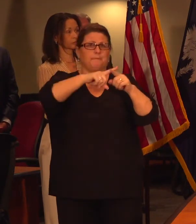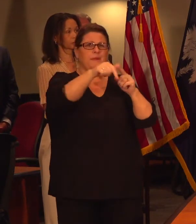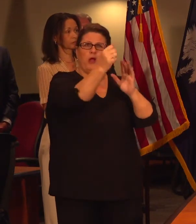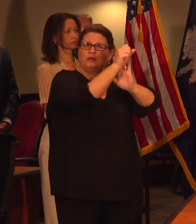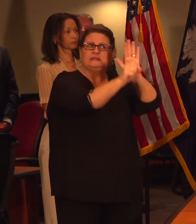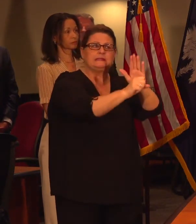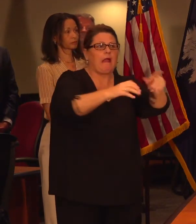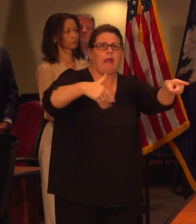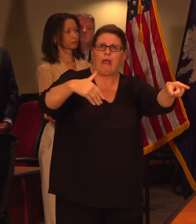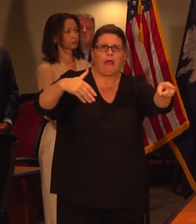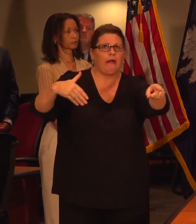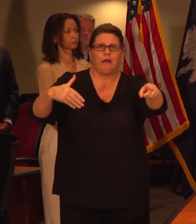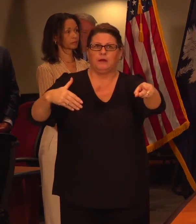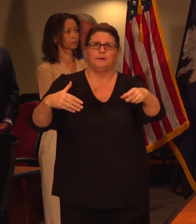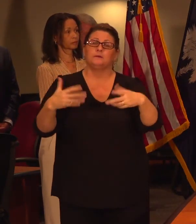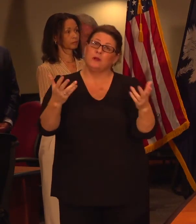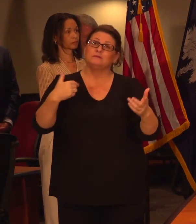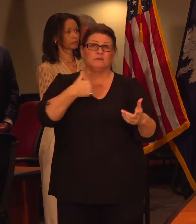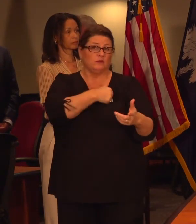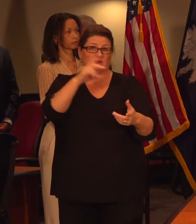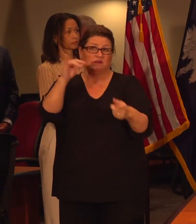for everything that's available. Of course, it is all,